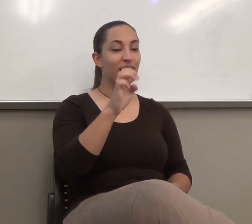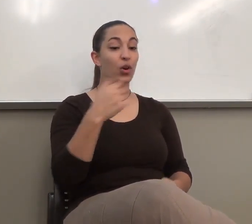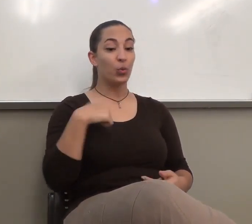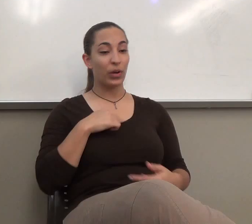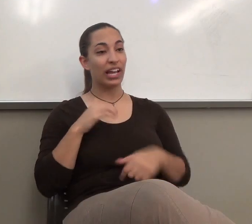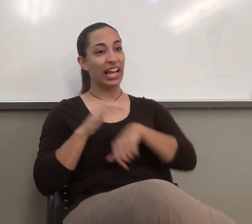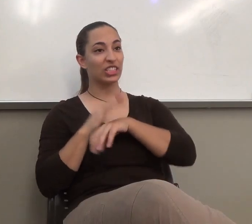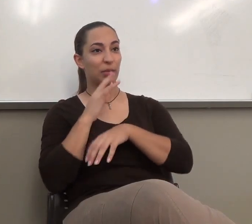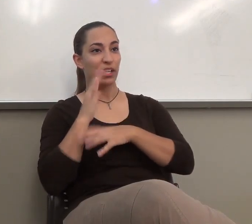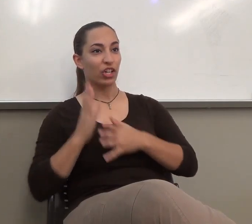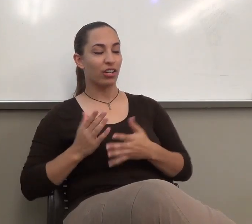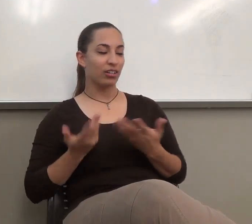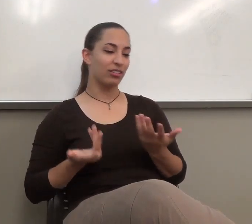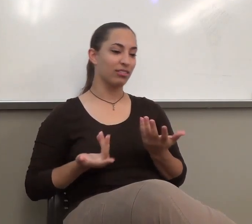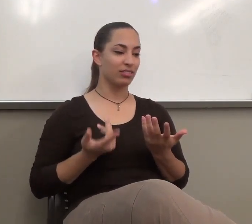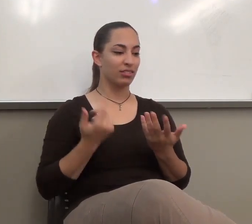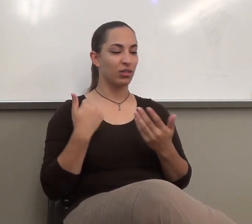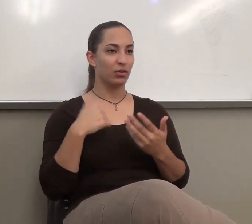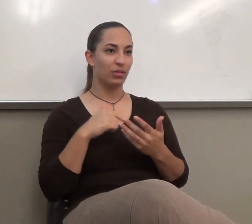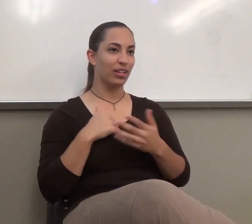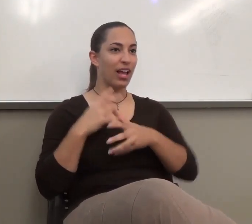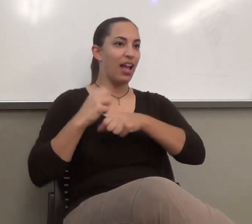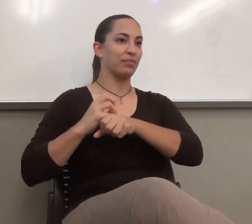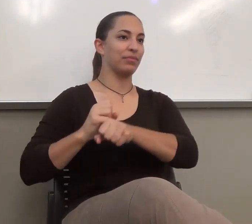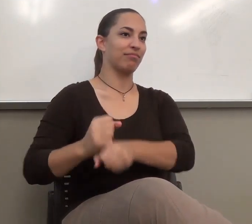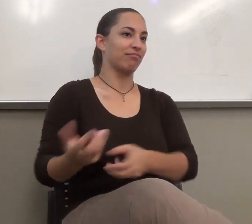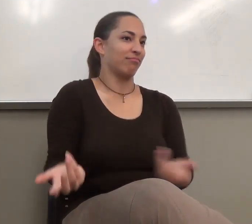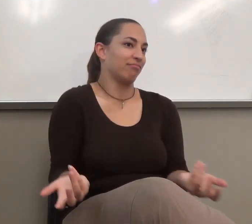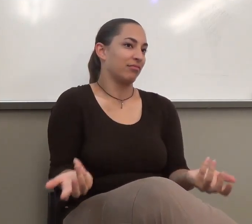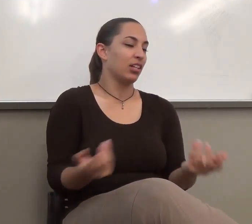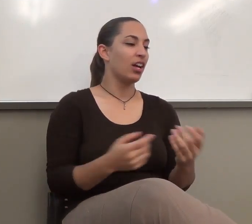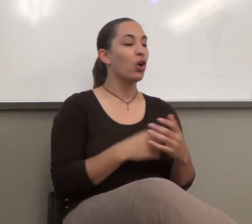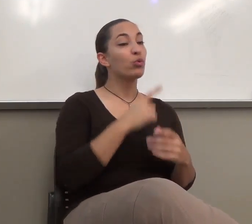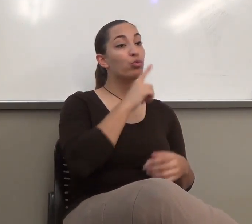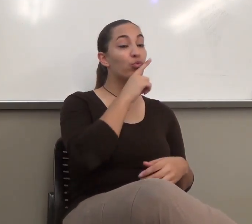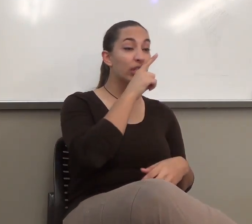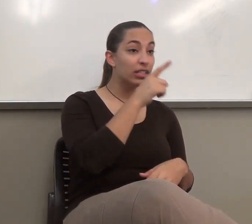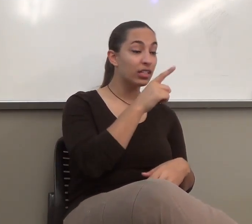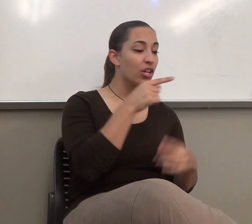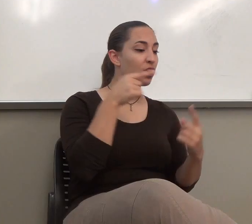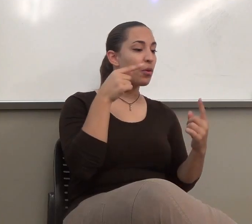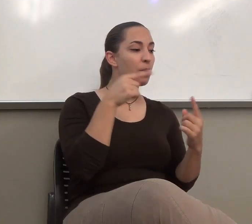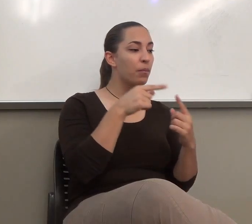third person singular is different. All the rest of them are the same.